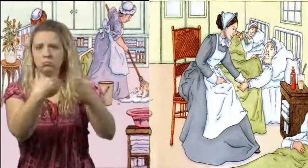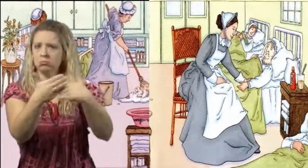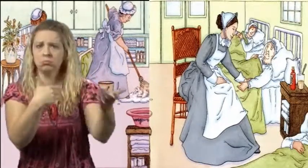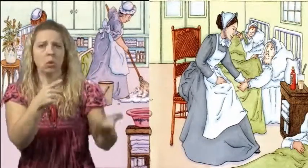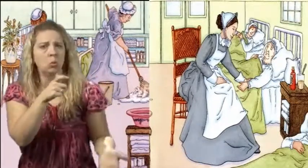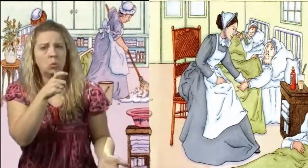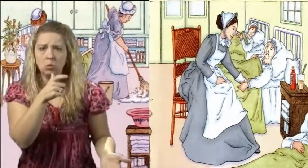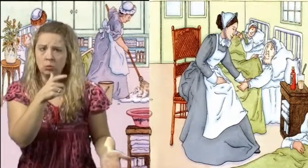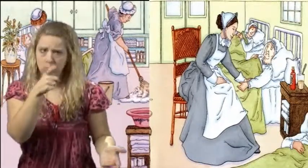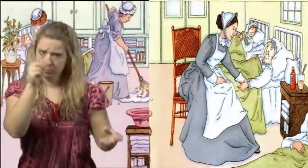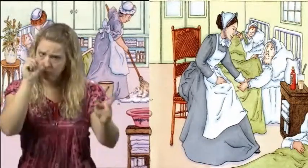England.